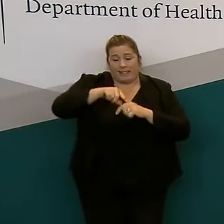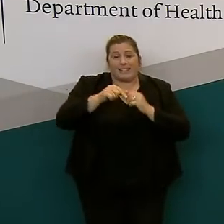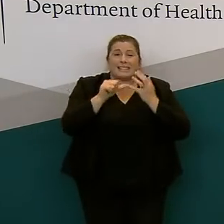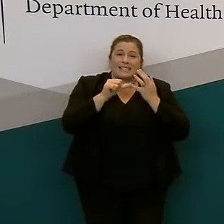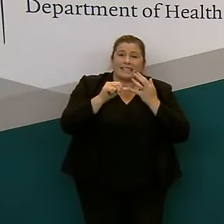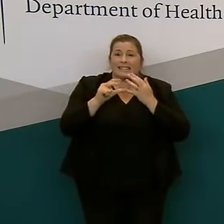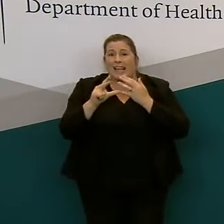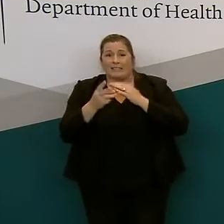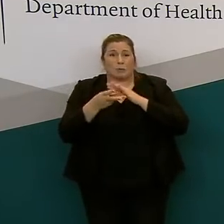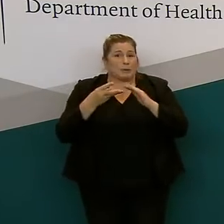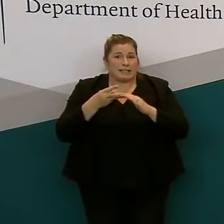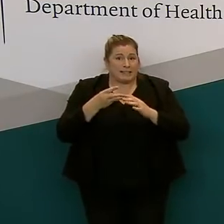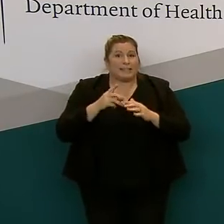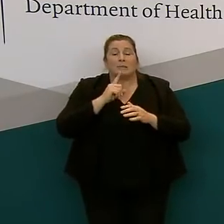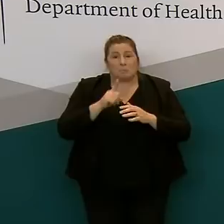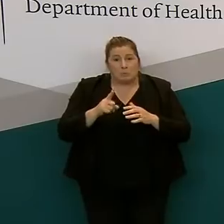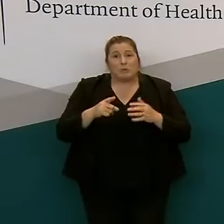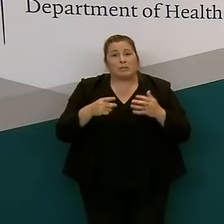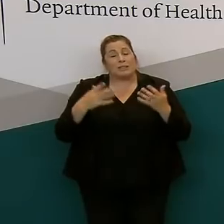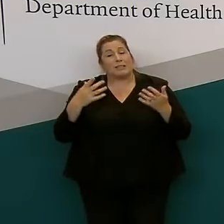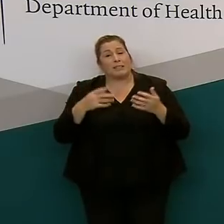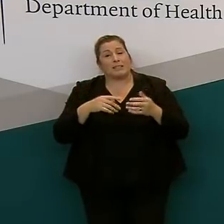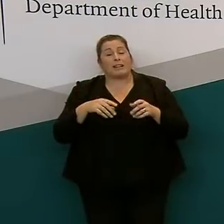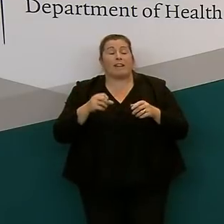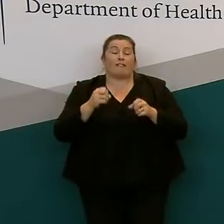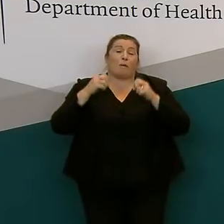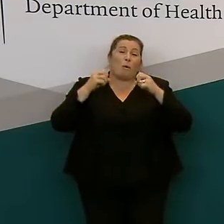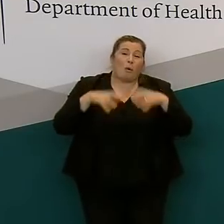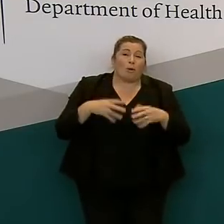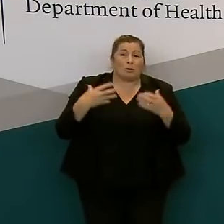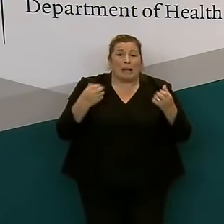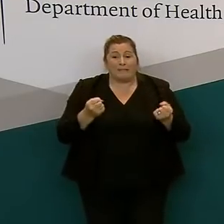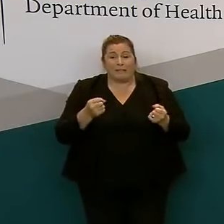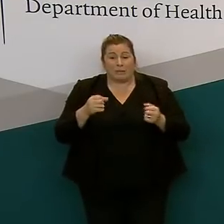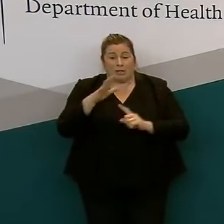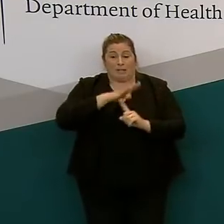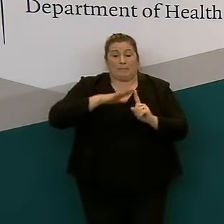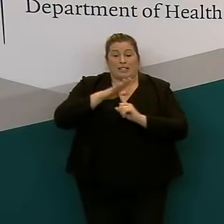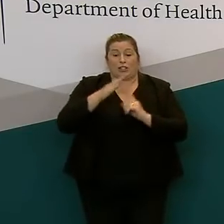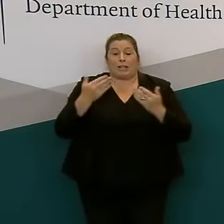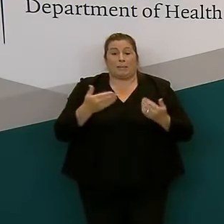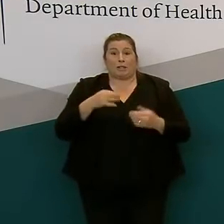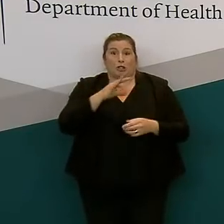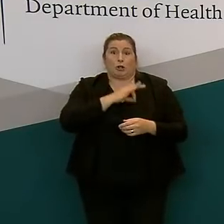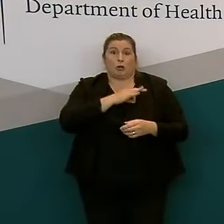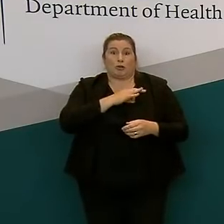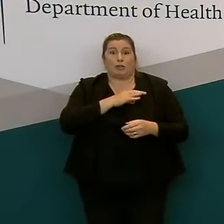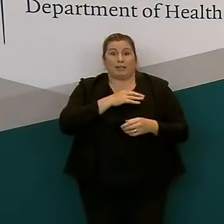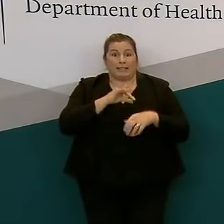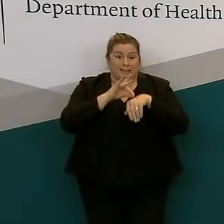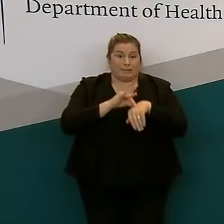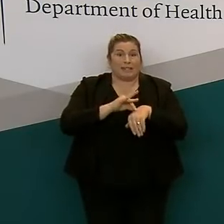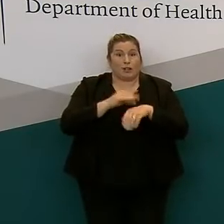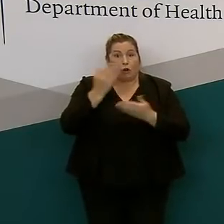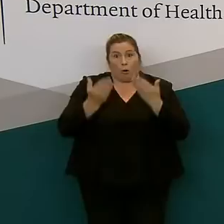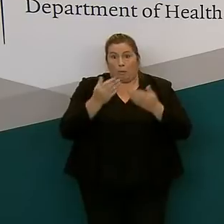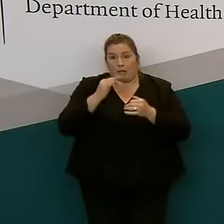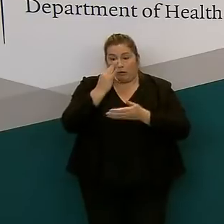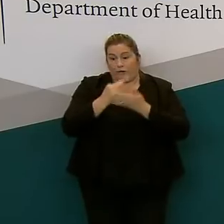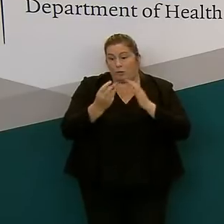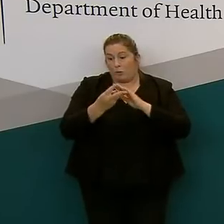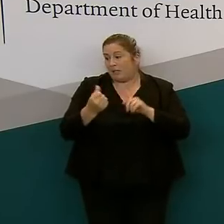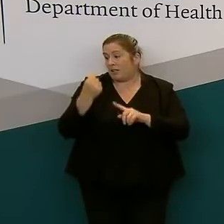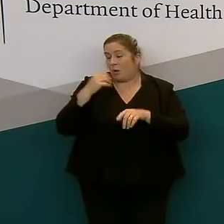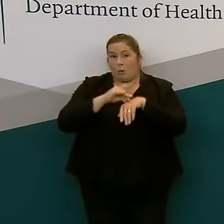6 to 8 weeks. And of course, again, there's a caveat. We're in a very good position today versus where we were a number of weeks ago.